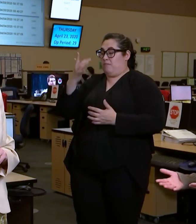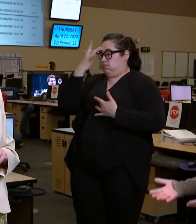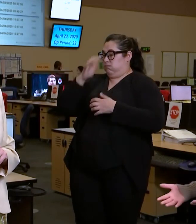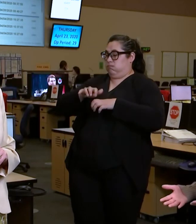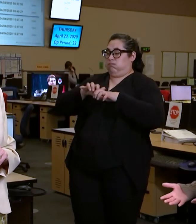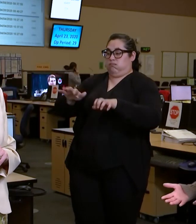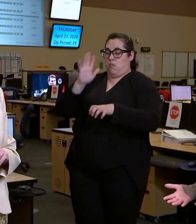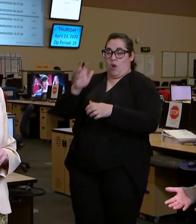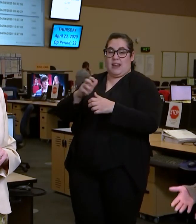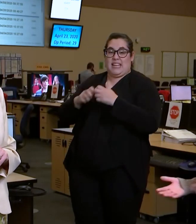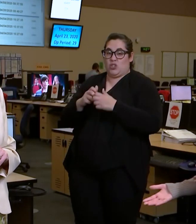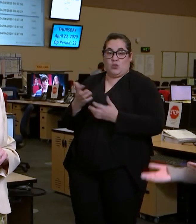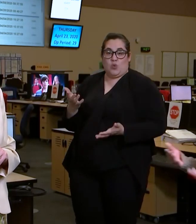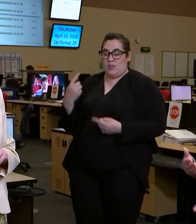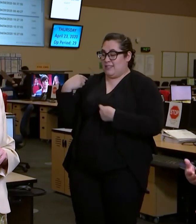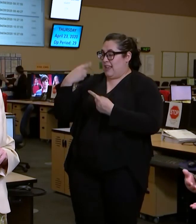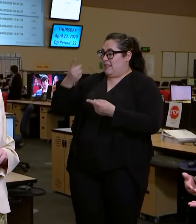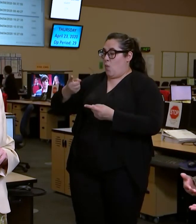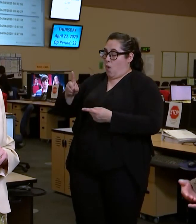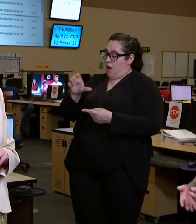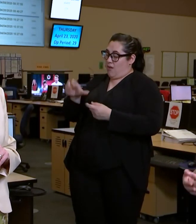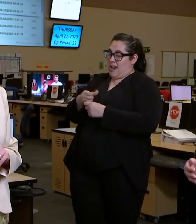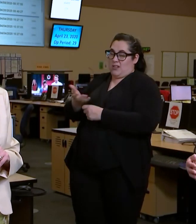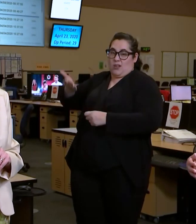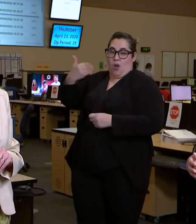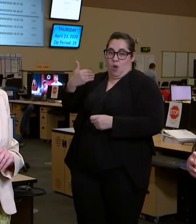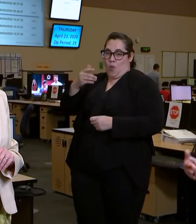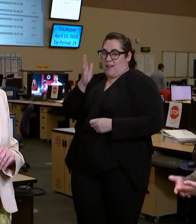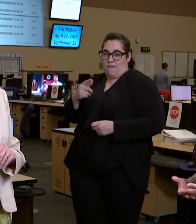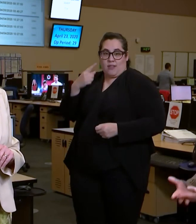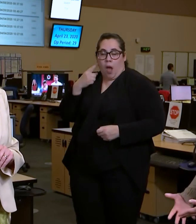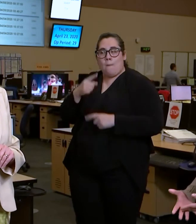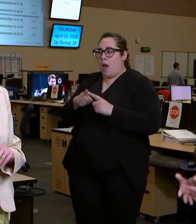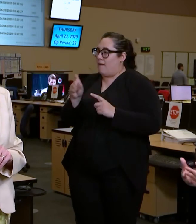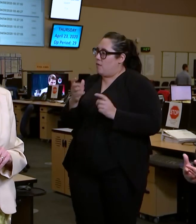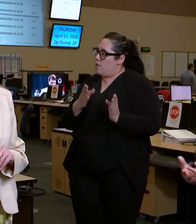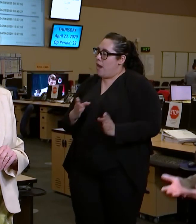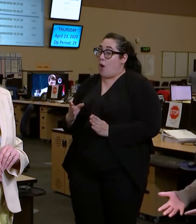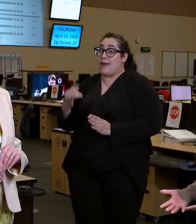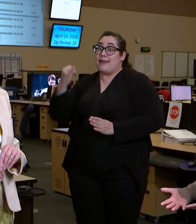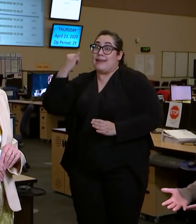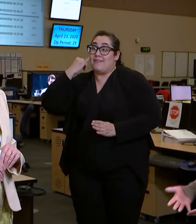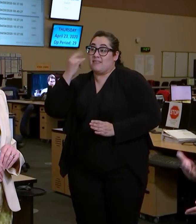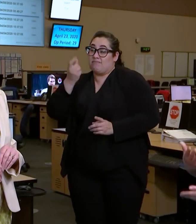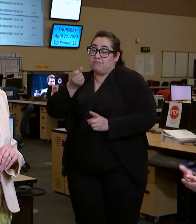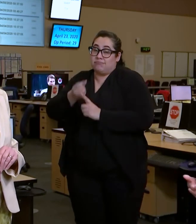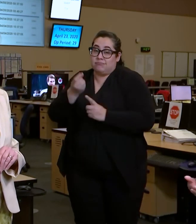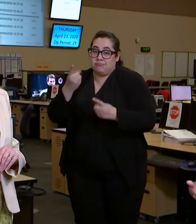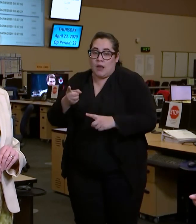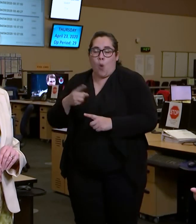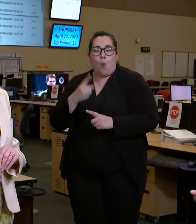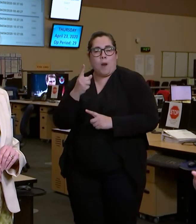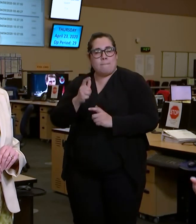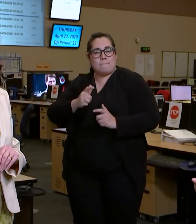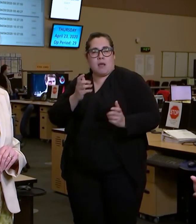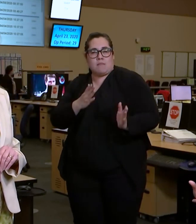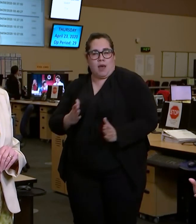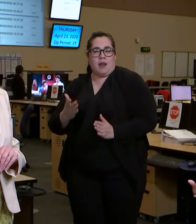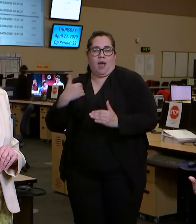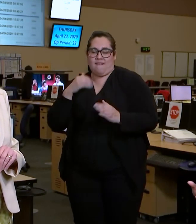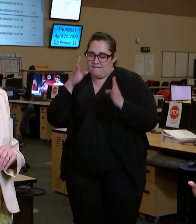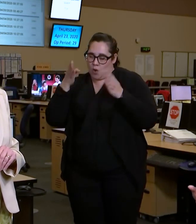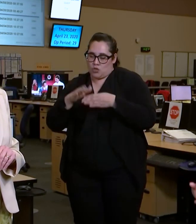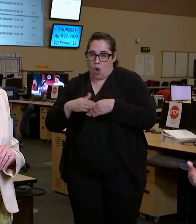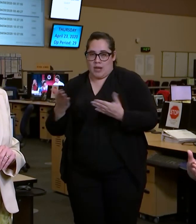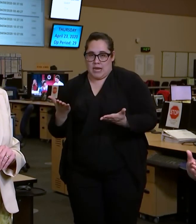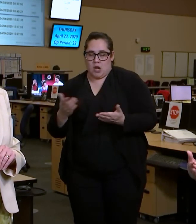that this would be another issue since 100 years ago, but we got to prepare in case anything happens. One of the big plans that I focus